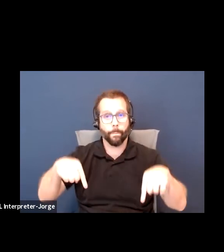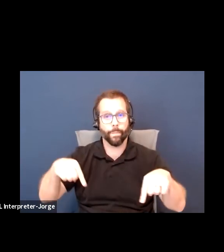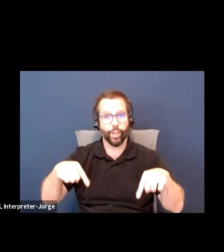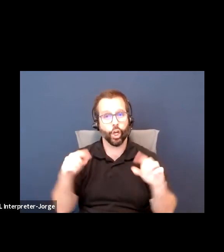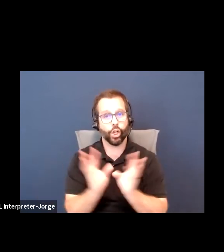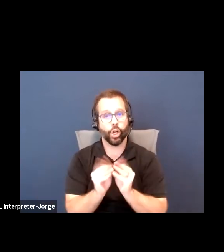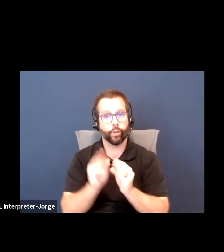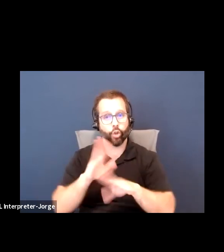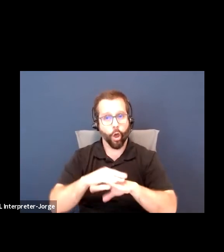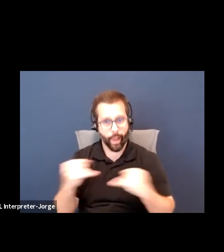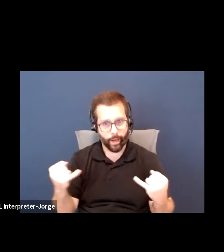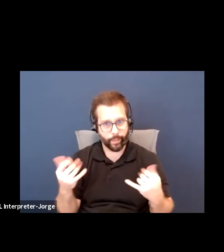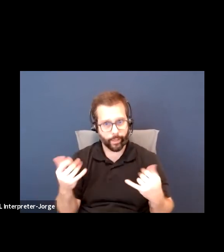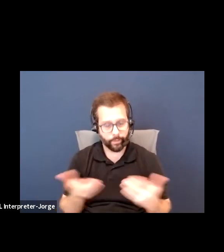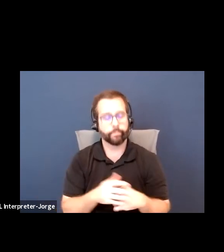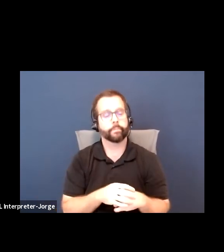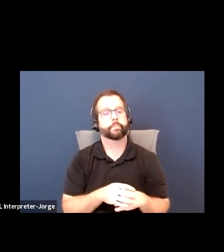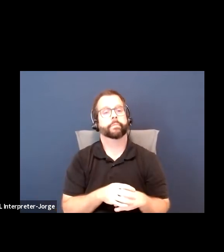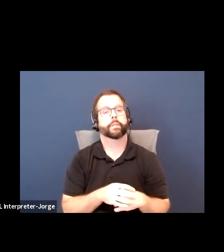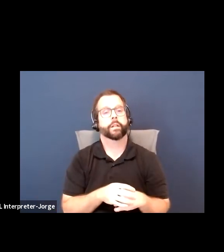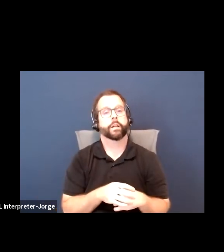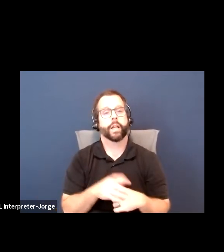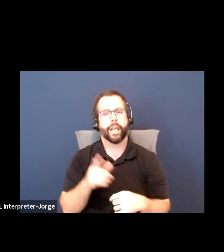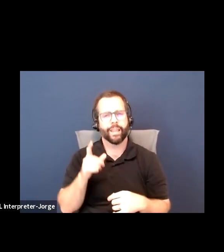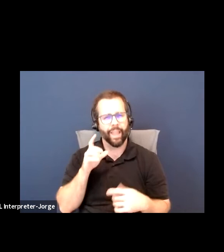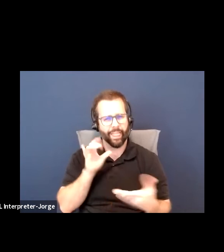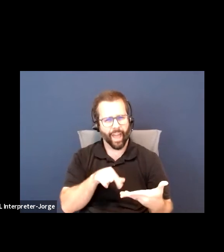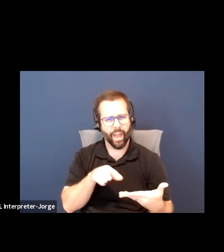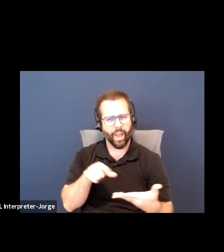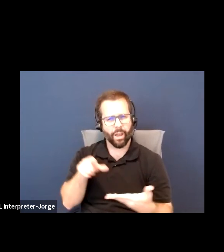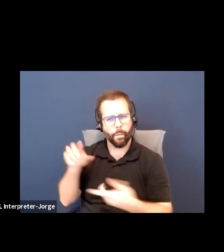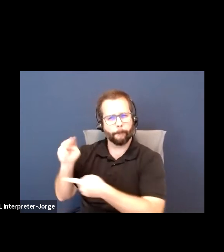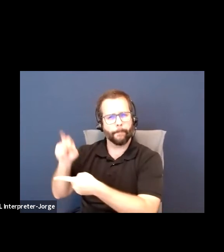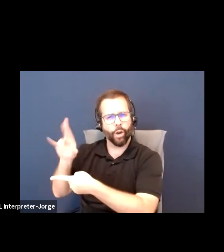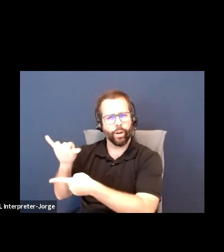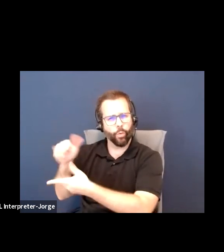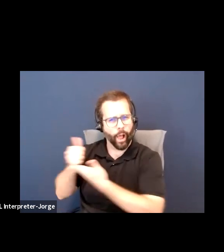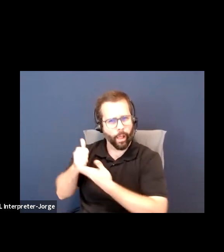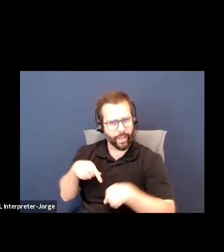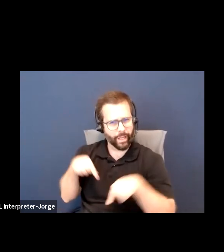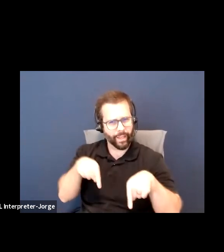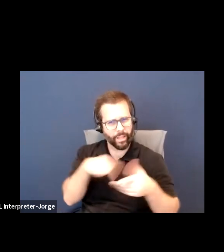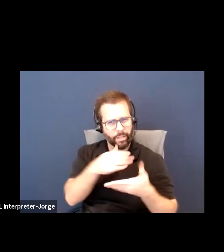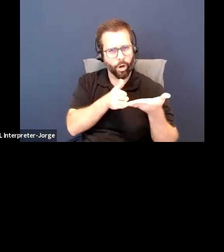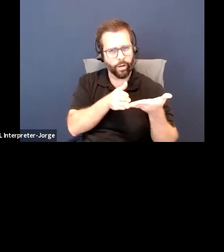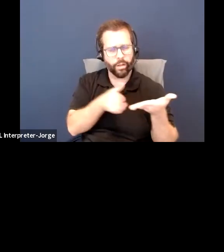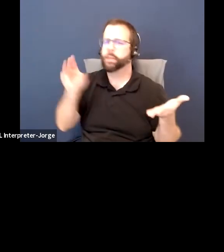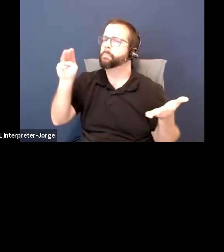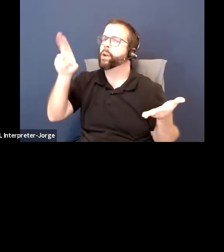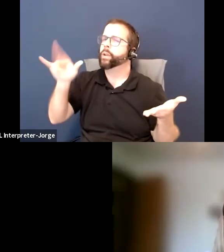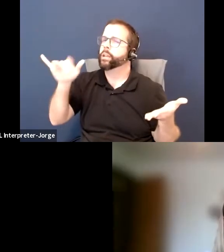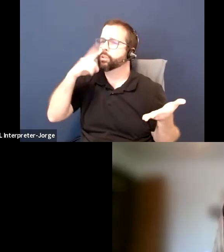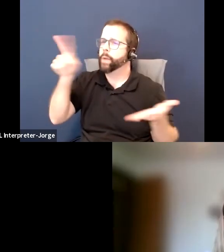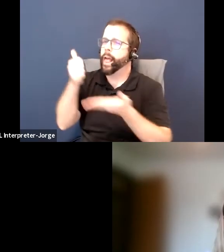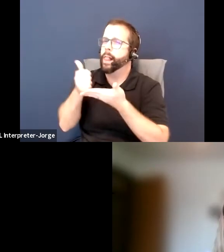online, and that I would be assisted by Mary Willard in doing this section. Mary, you want to help me real quick with this? Because